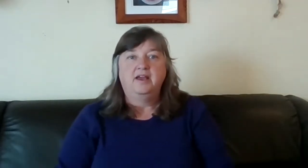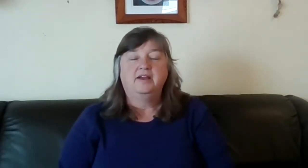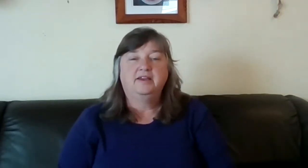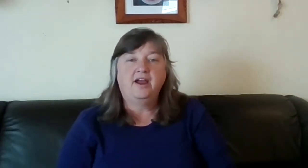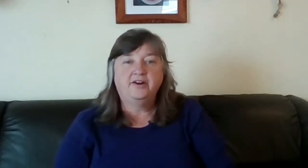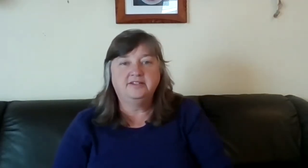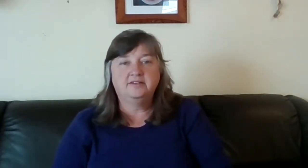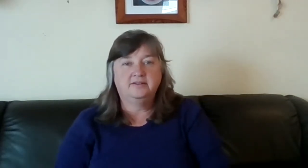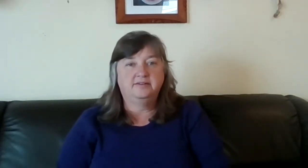Carrot,